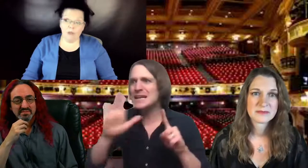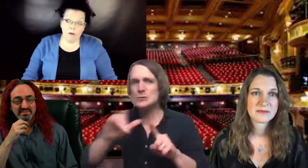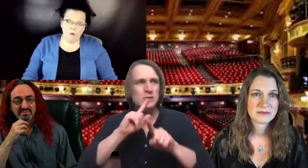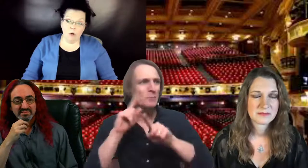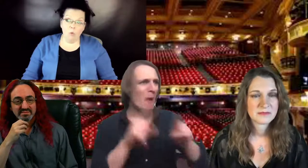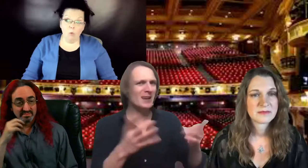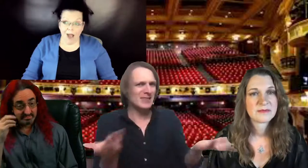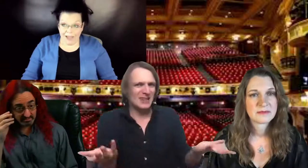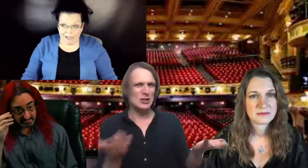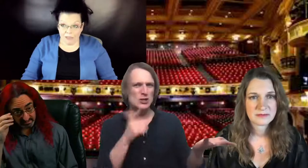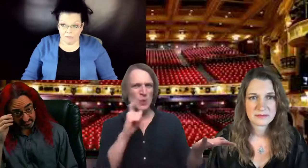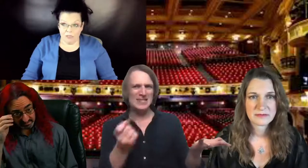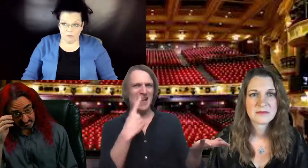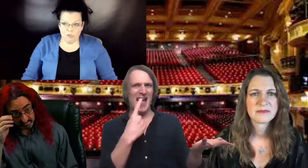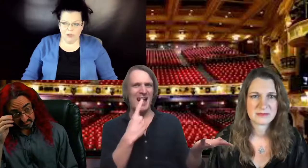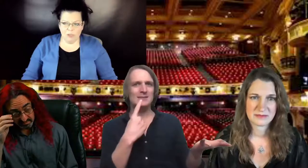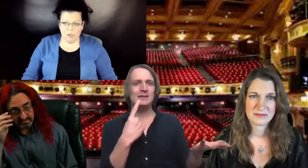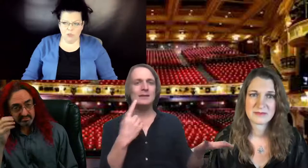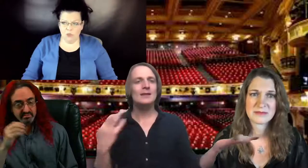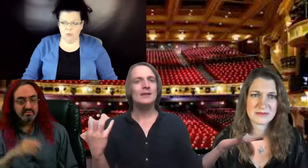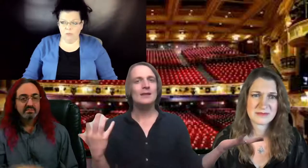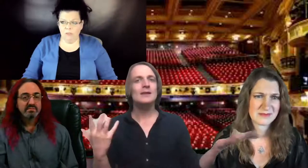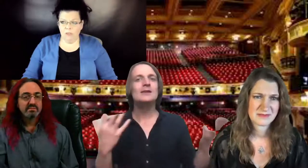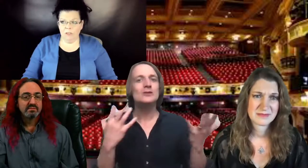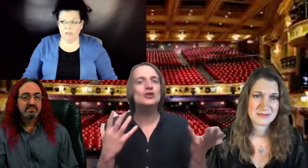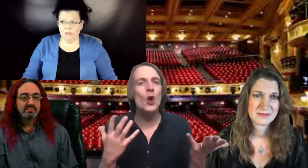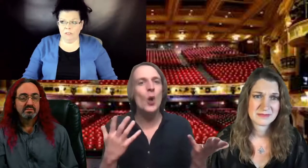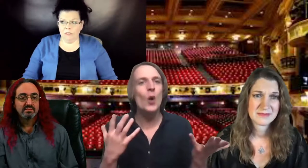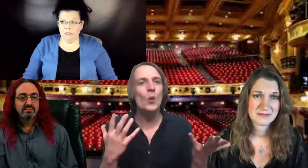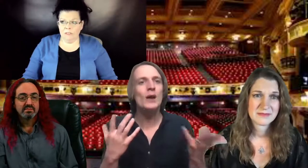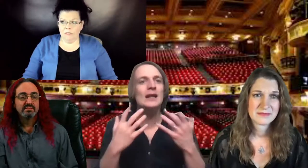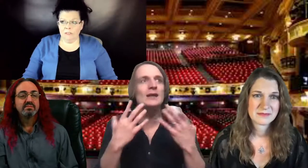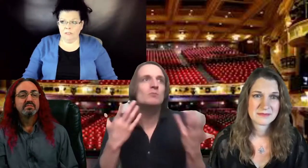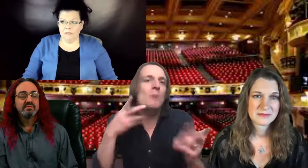always talk about why, but his response was do what you feel.